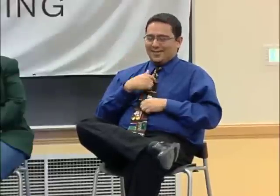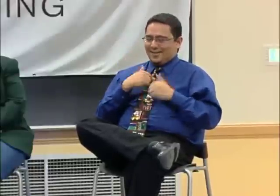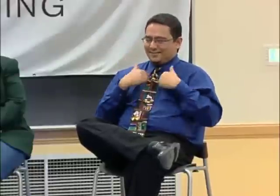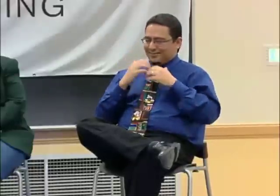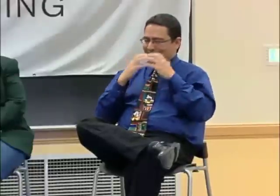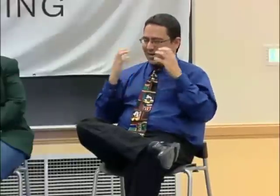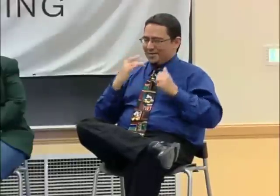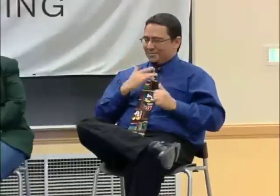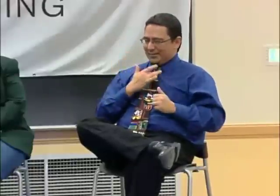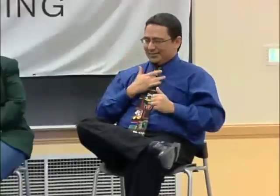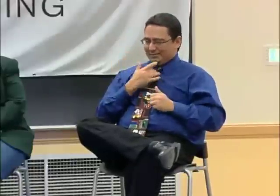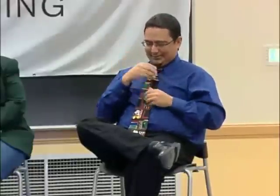English.